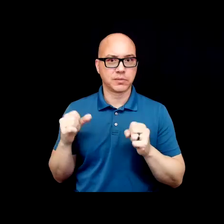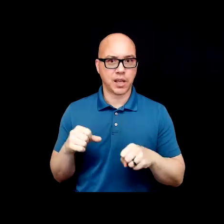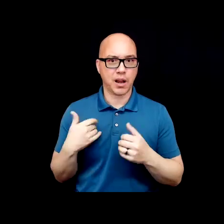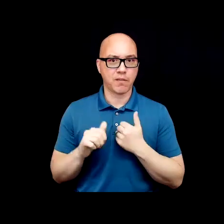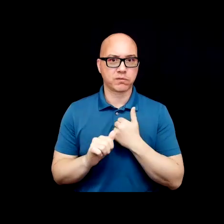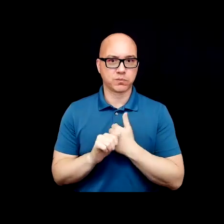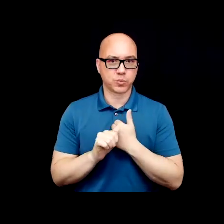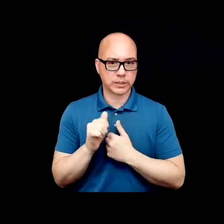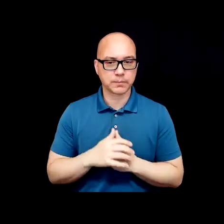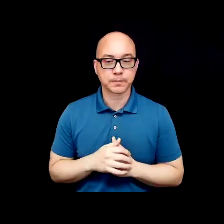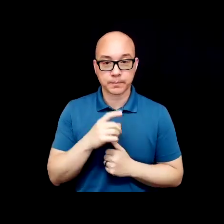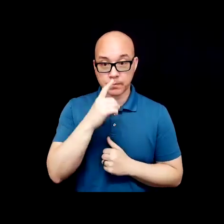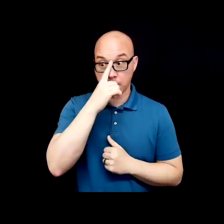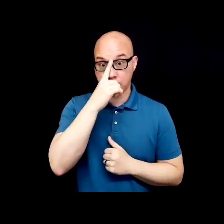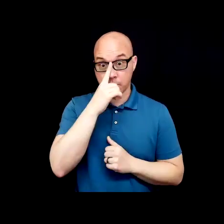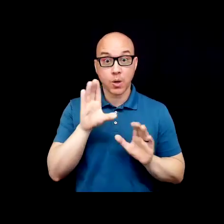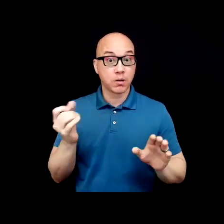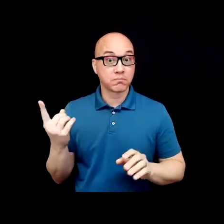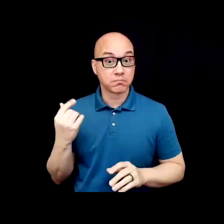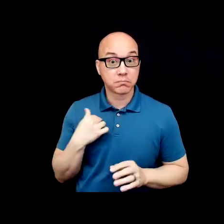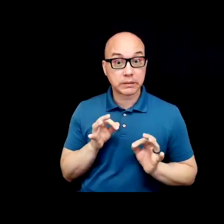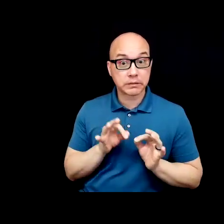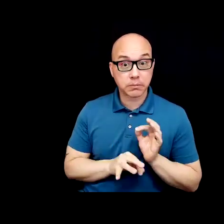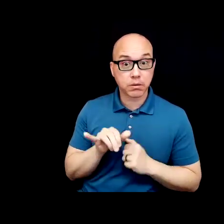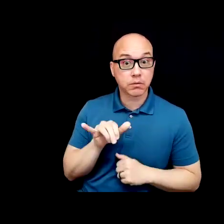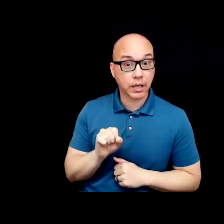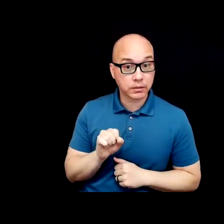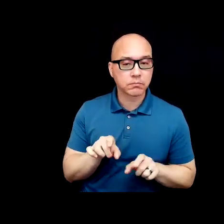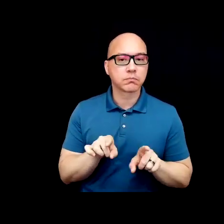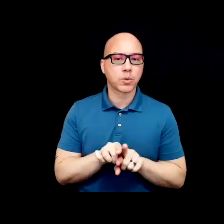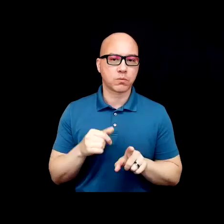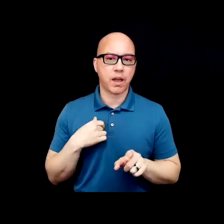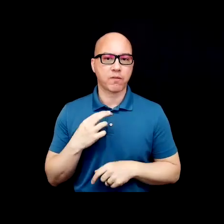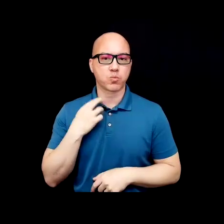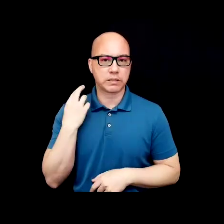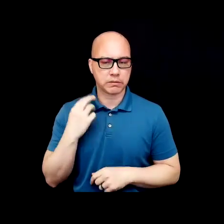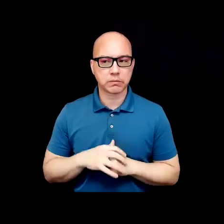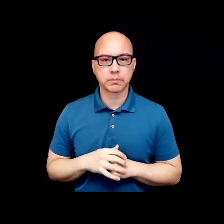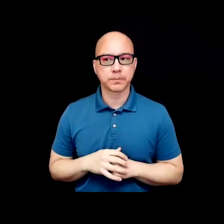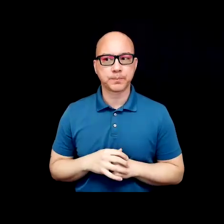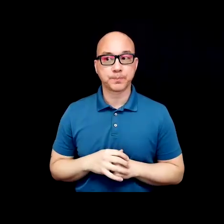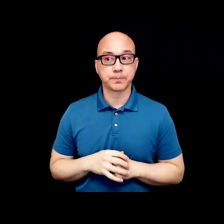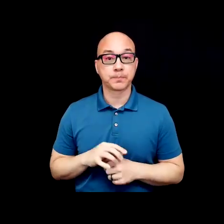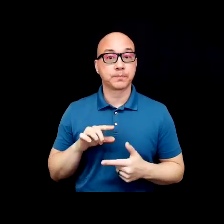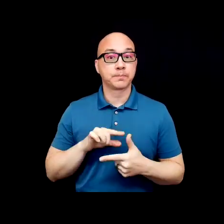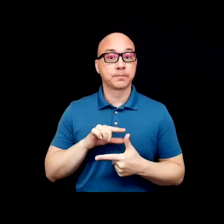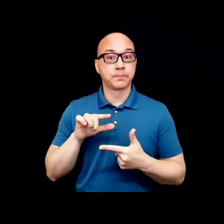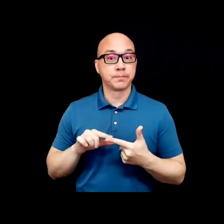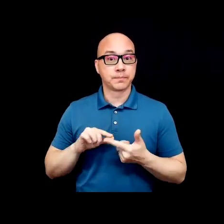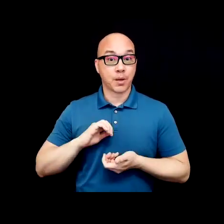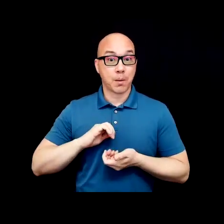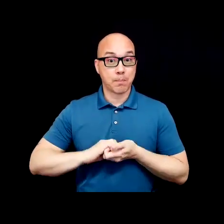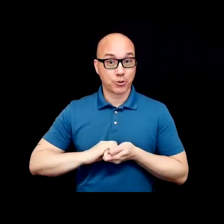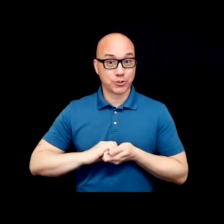the benefit of simplicity comes the added risk. There's also a partnership, which, needless to say, you have to